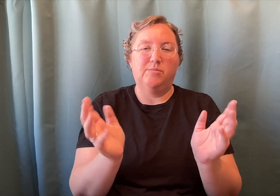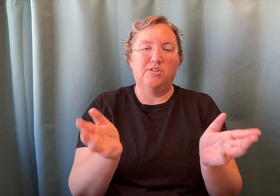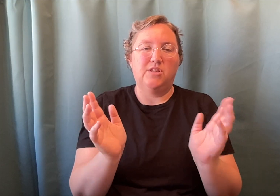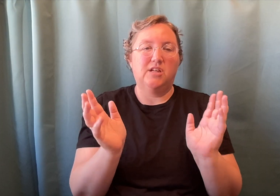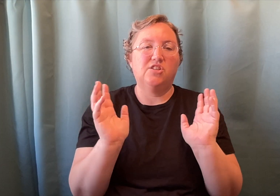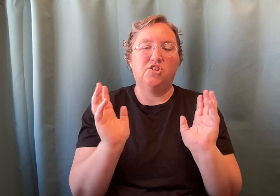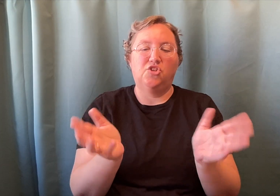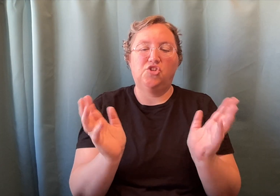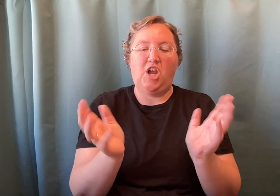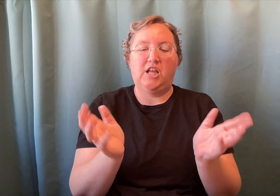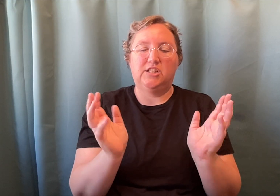of things. Chat.